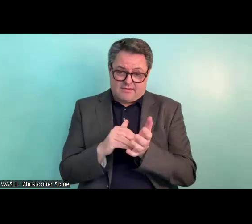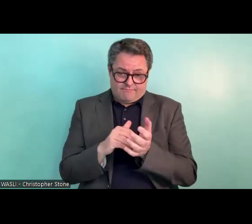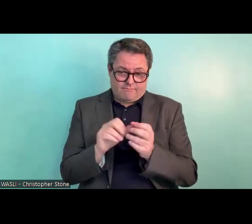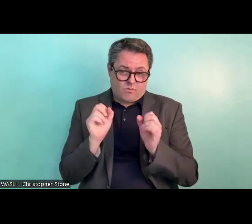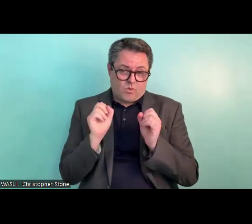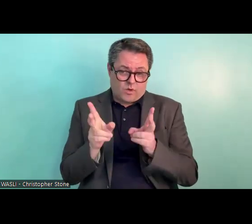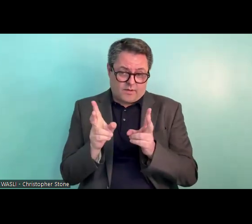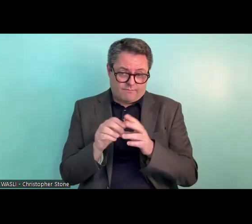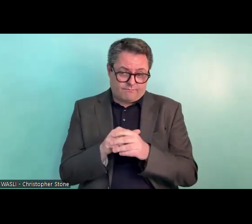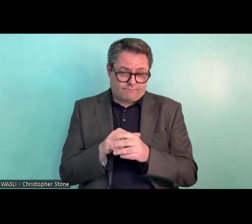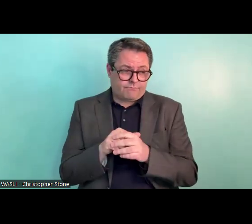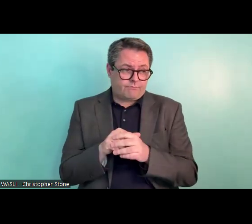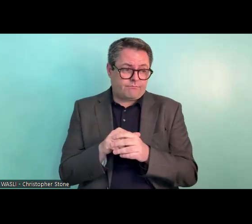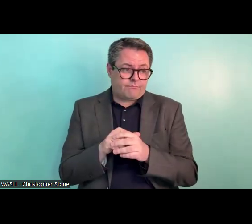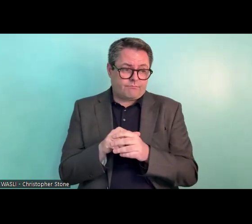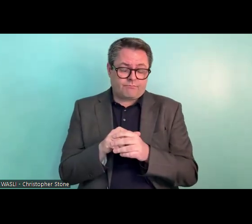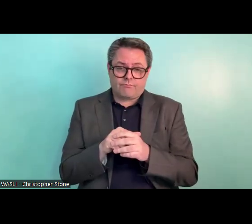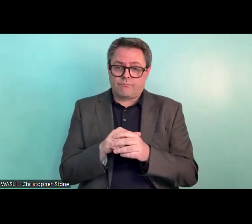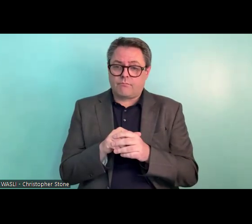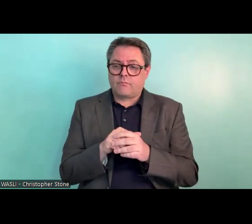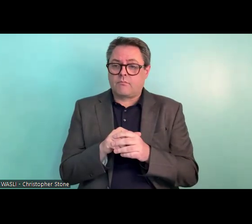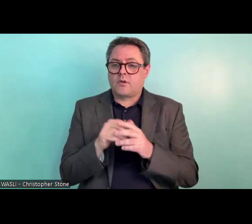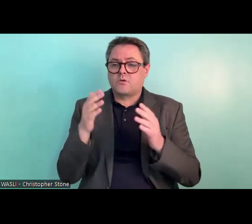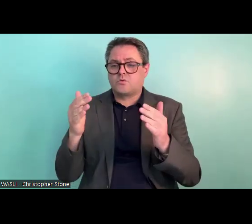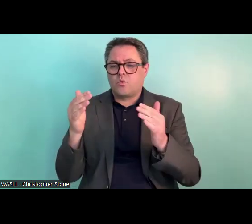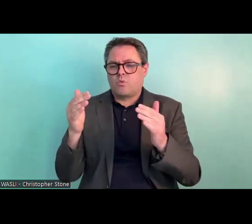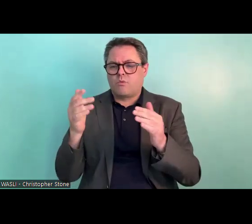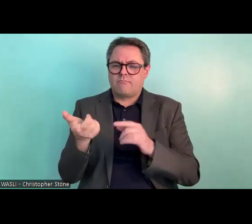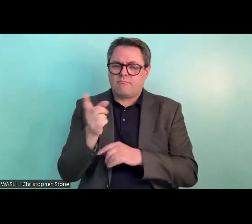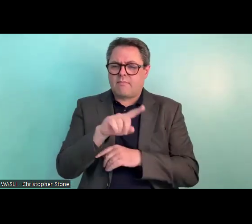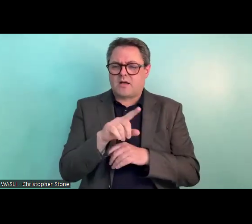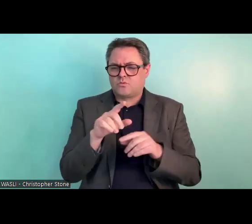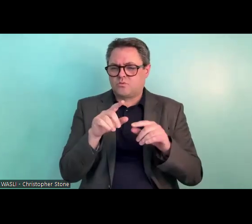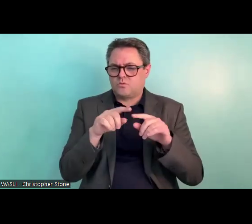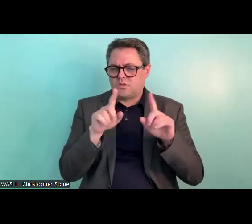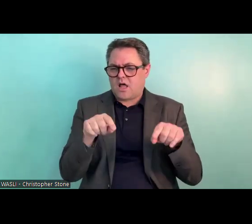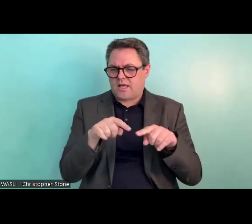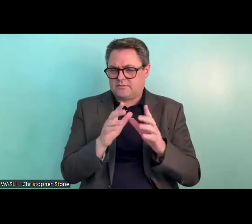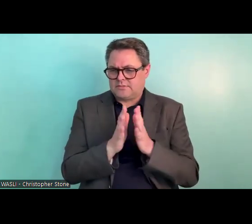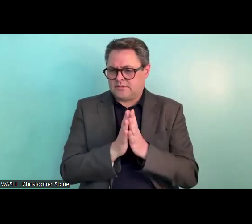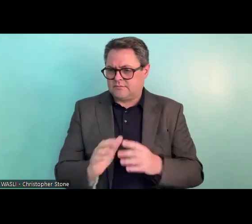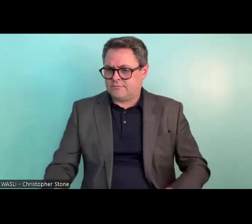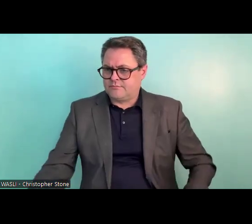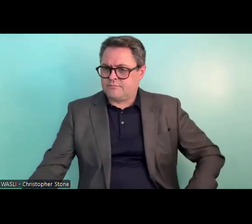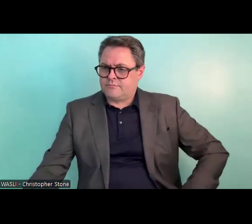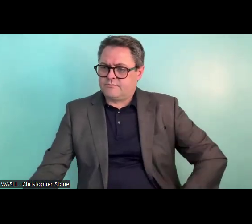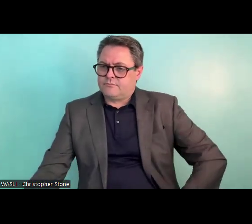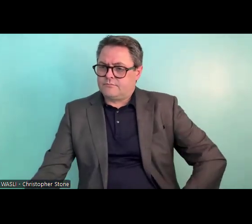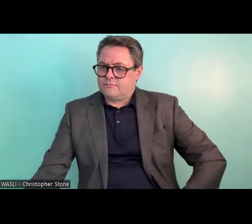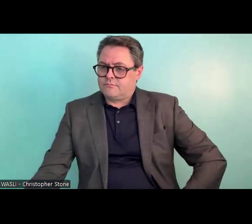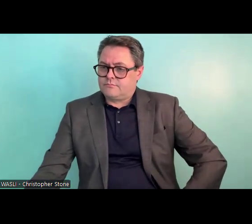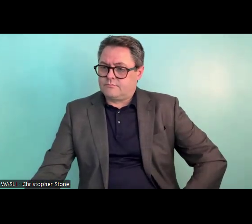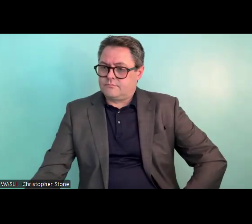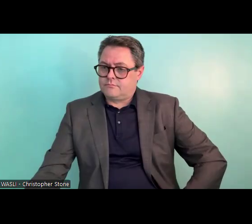an approval overall from the members here today for ANEOS to be able to join the association. If we can return